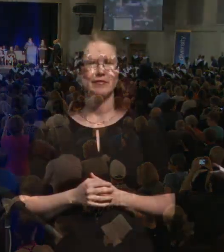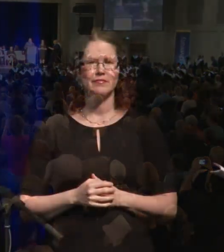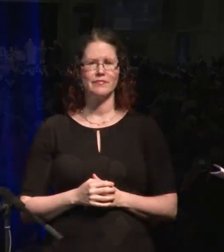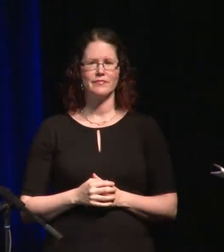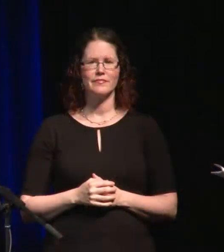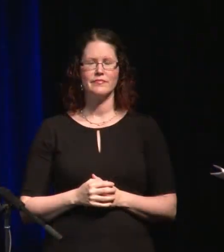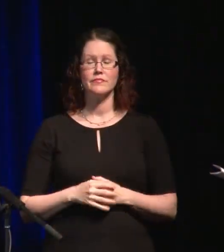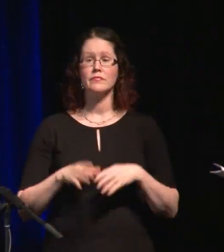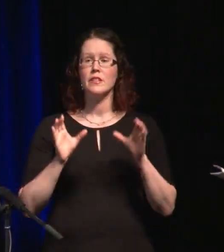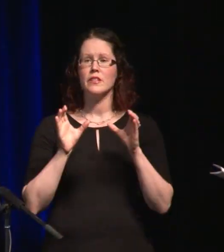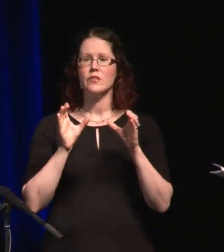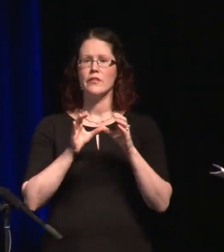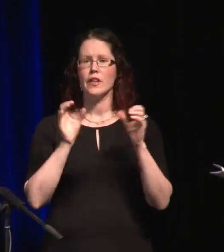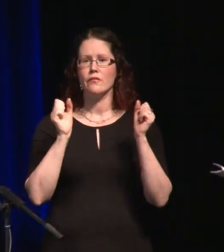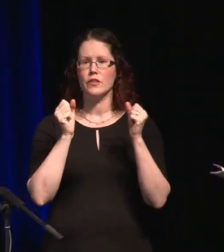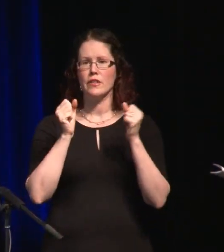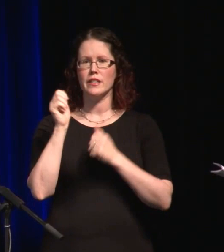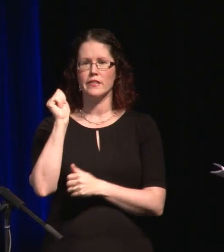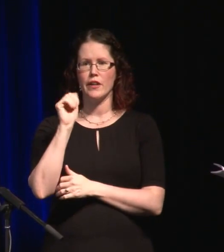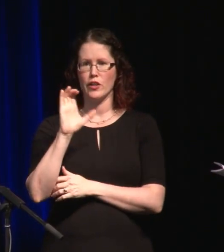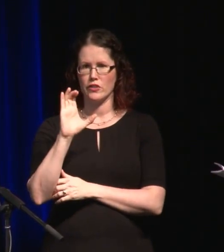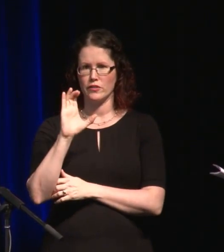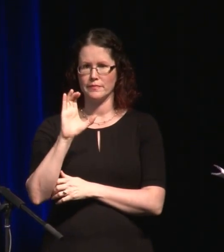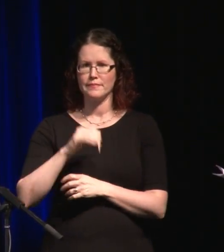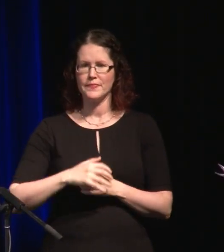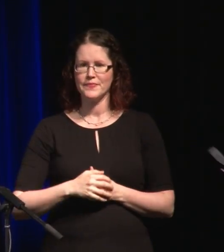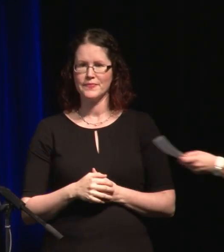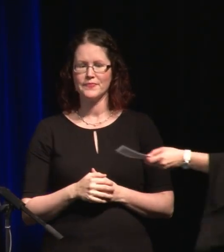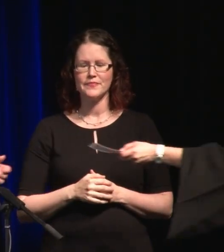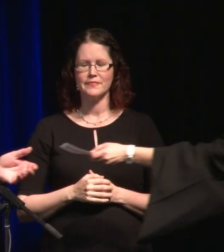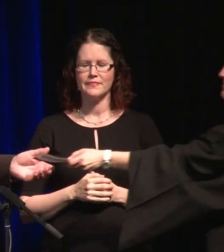For the certificate in Refrigeration and Air Conditioning,